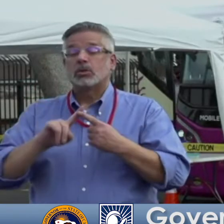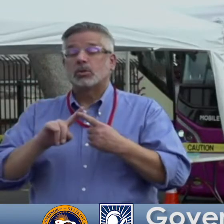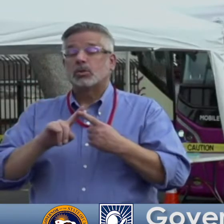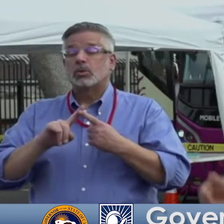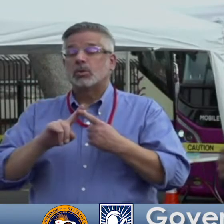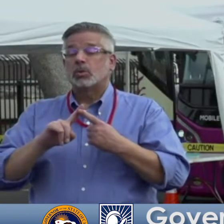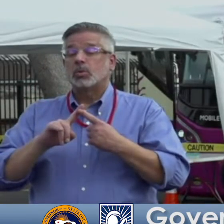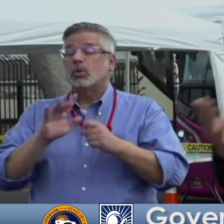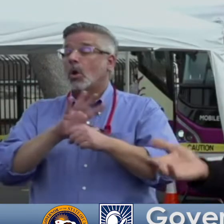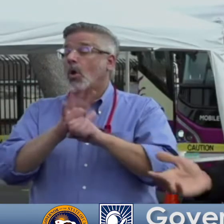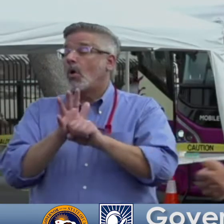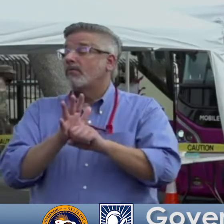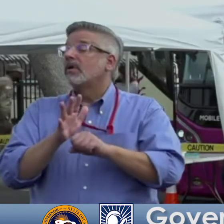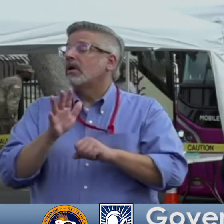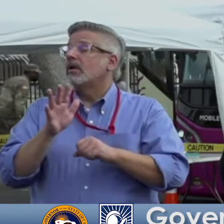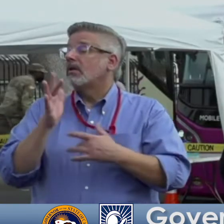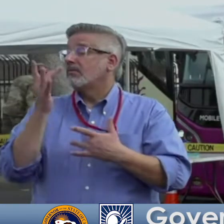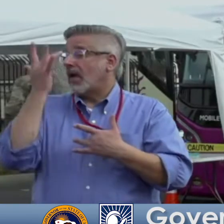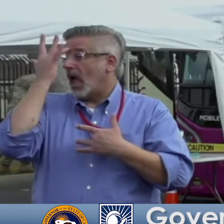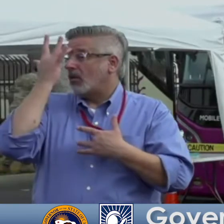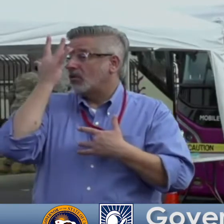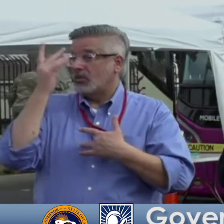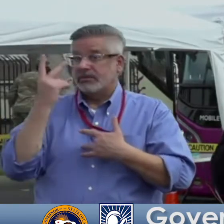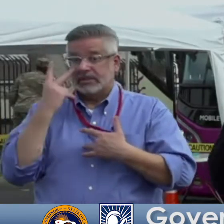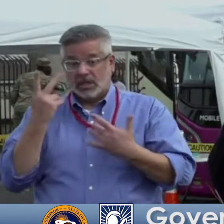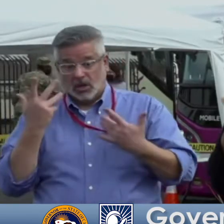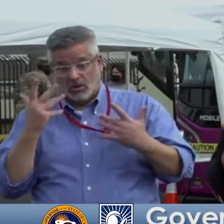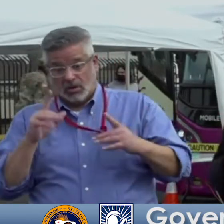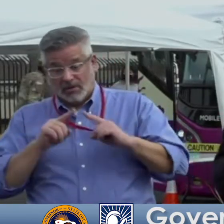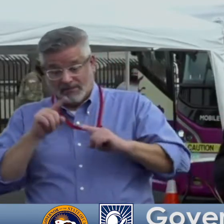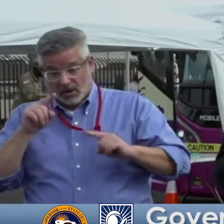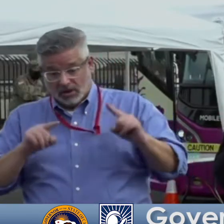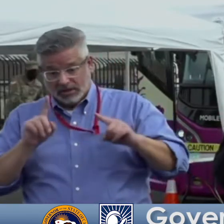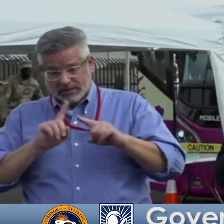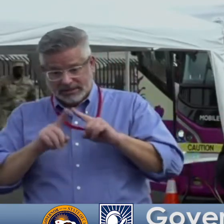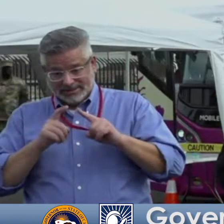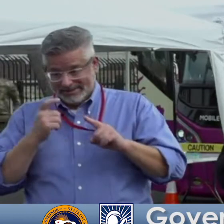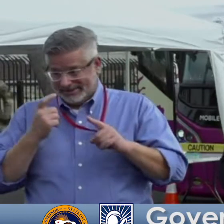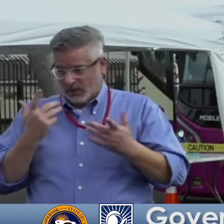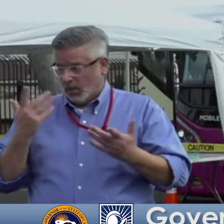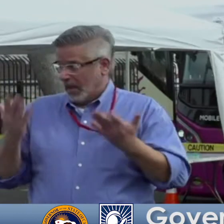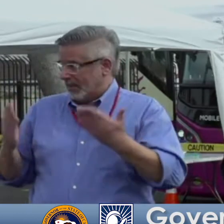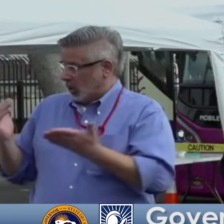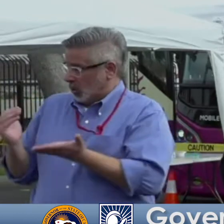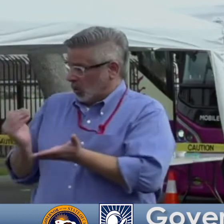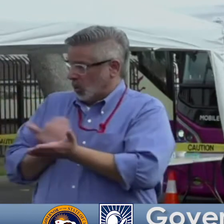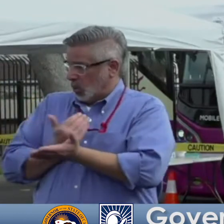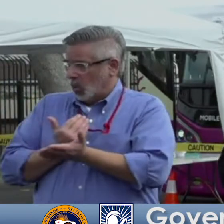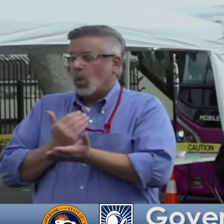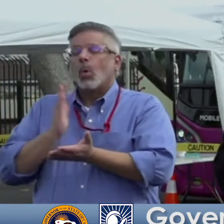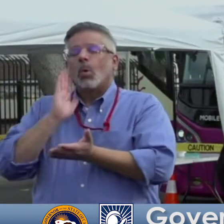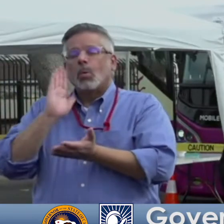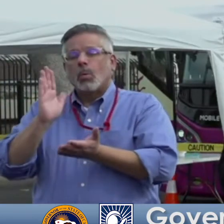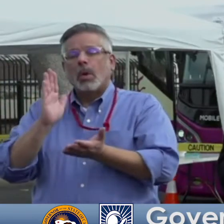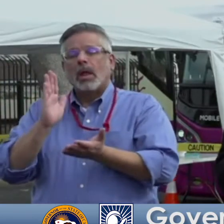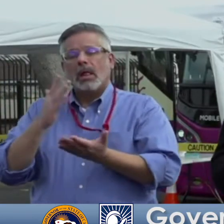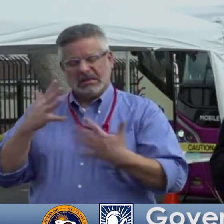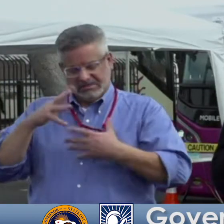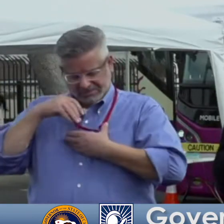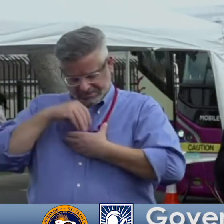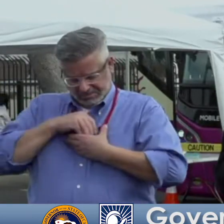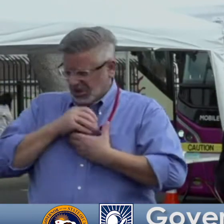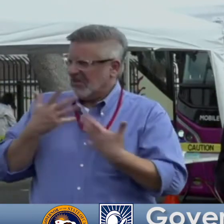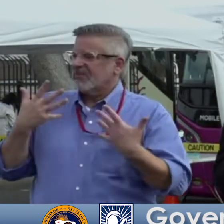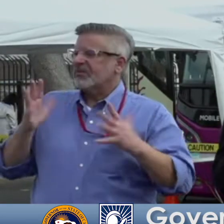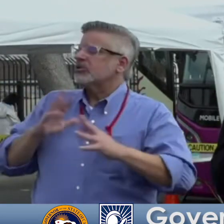COVID-19 virus and its variants that we have seen already and the ones that are yet to come will be strong enough to prevent